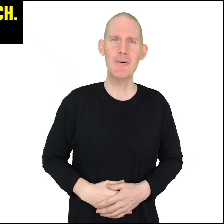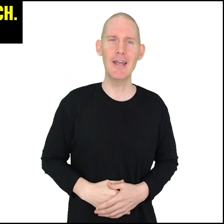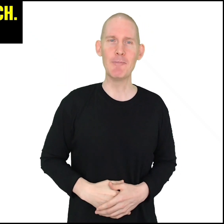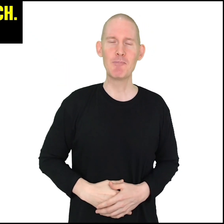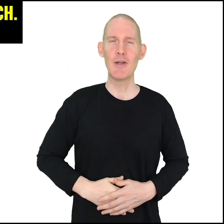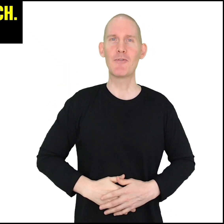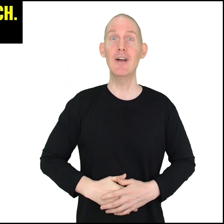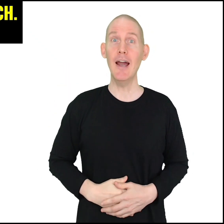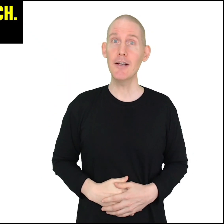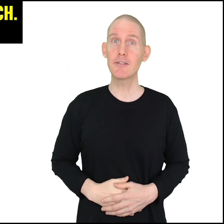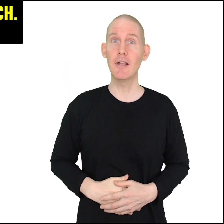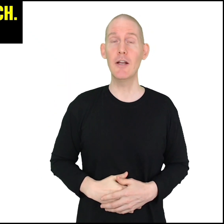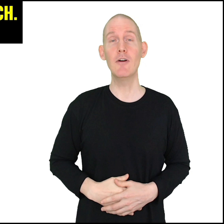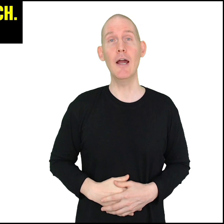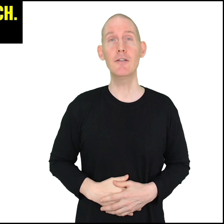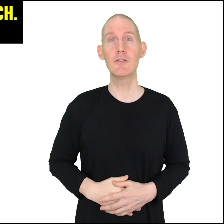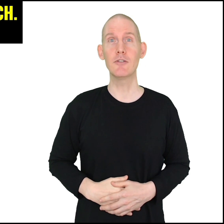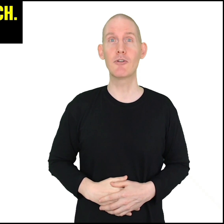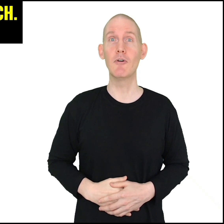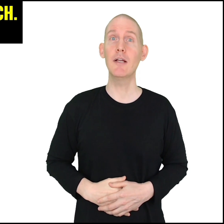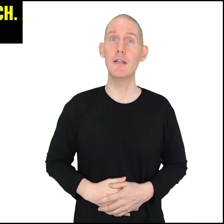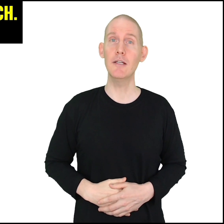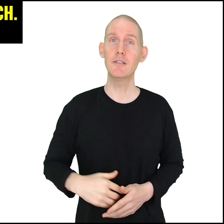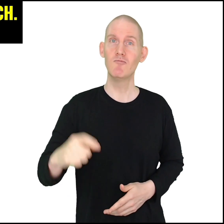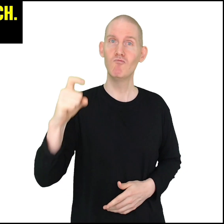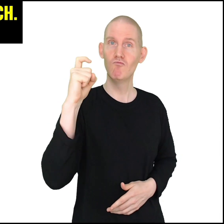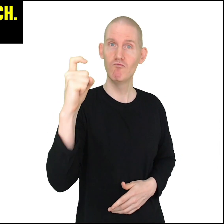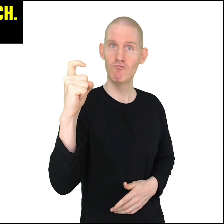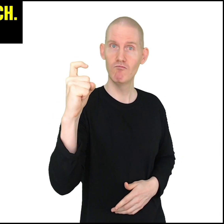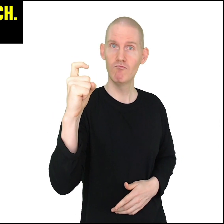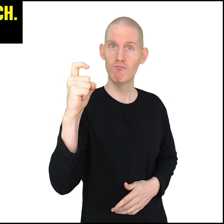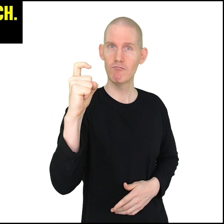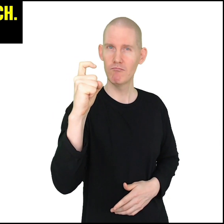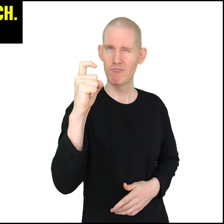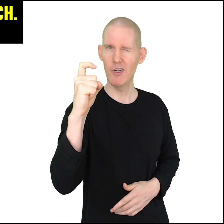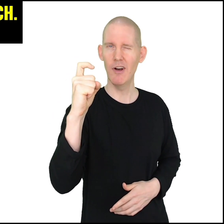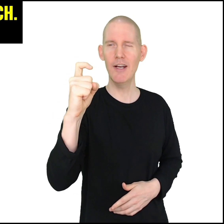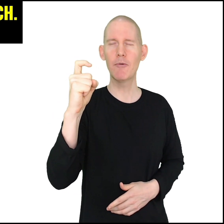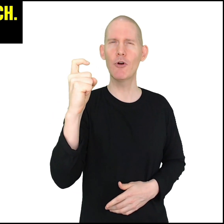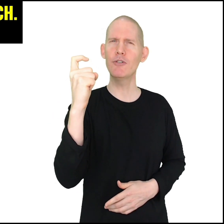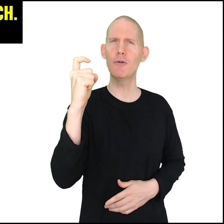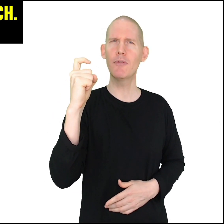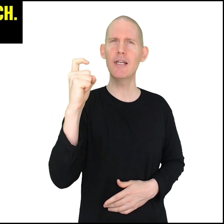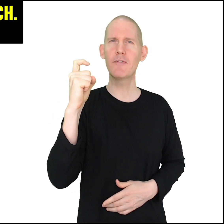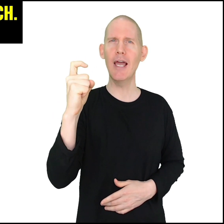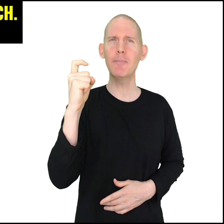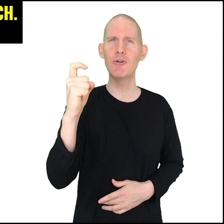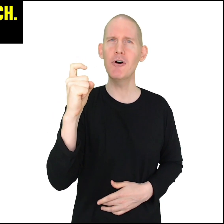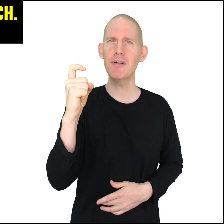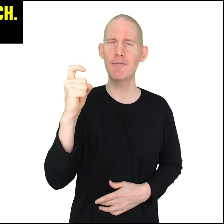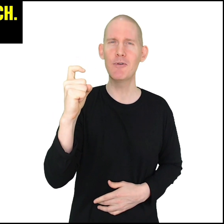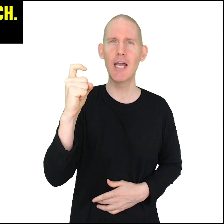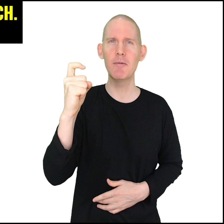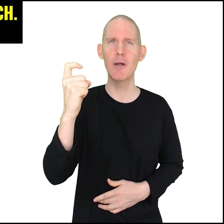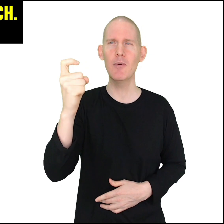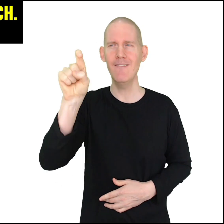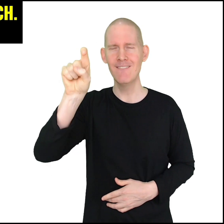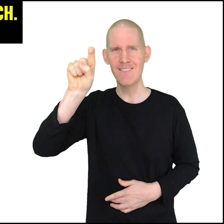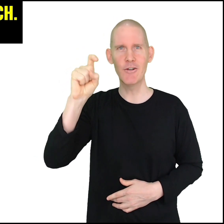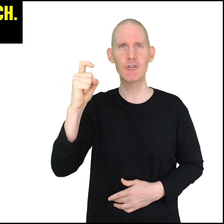Okay. For X, the letter X, just go like this. All right? I would urge you to think of Captain Hook. If you can't remember, there's your